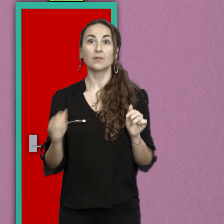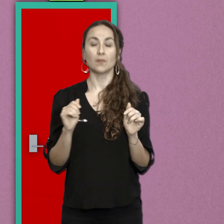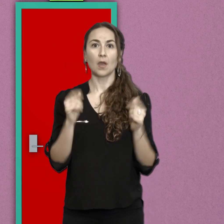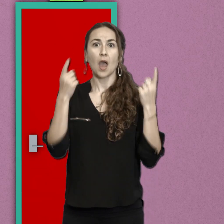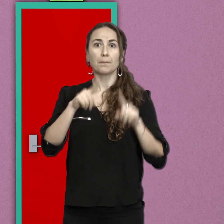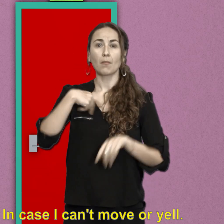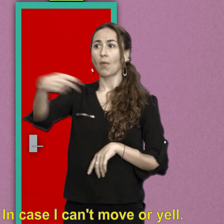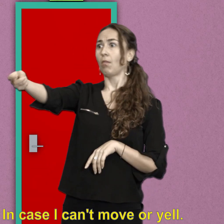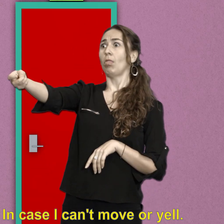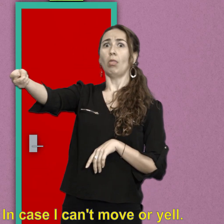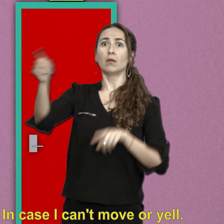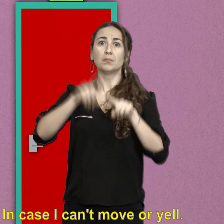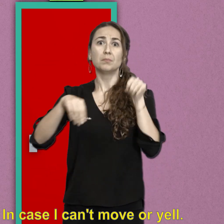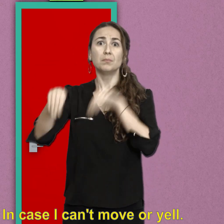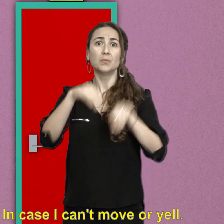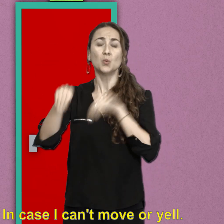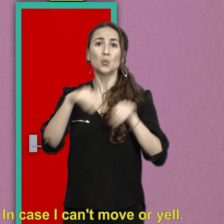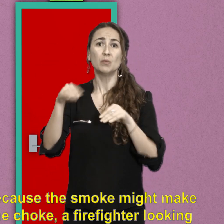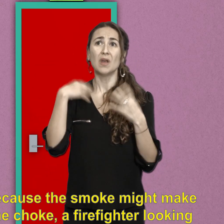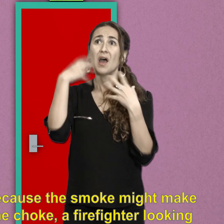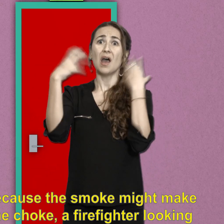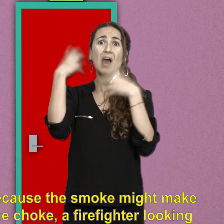In case I can't move or yell because the smoke might make me choke,